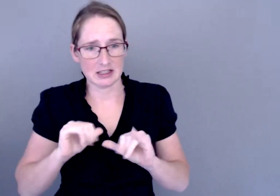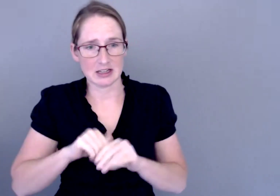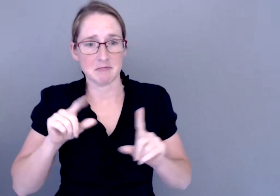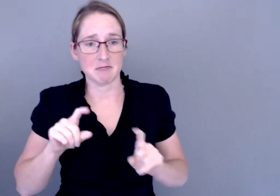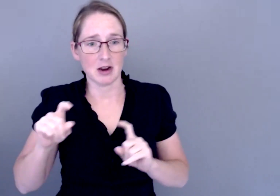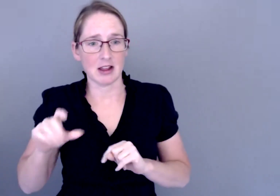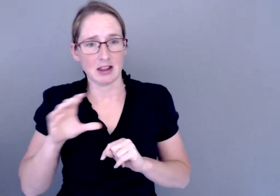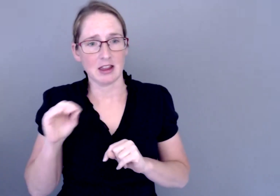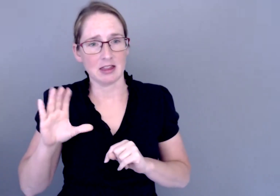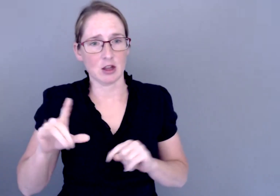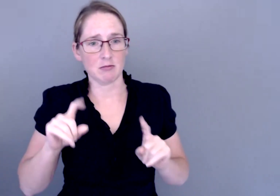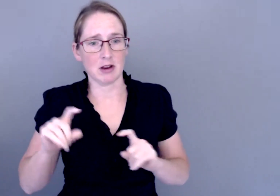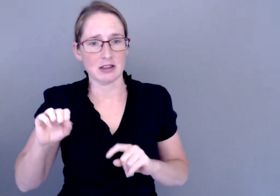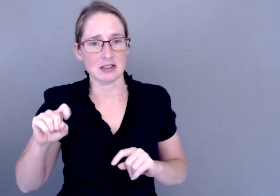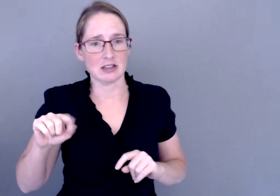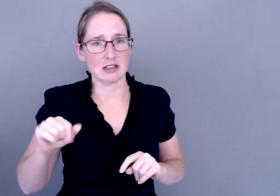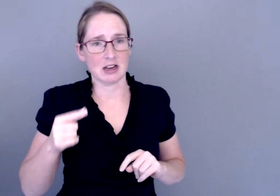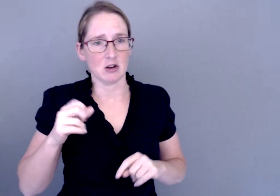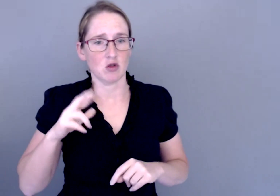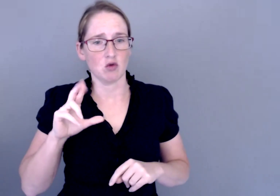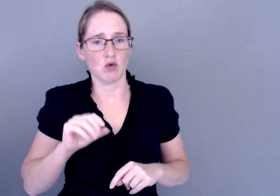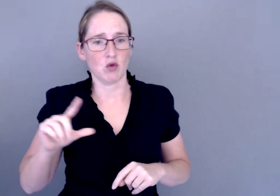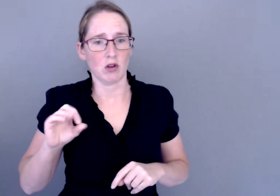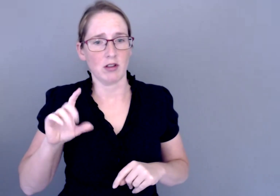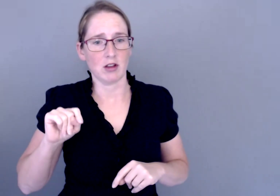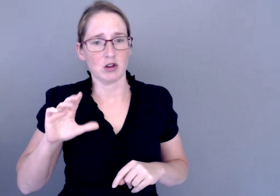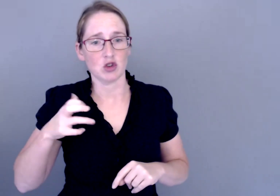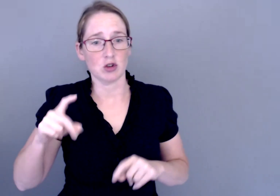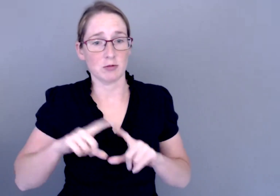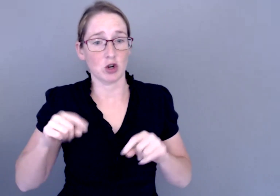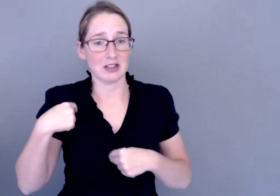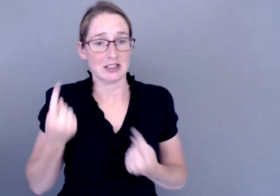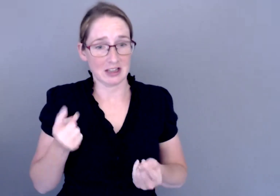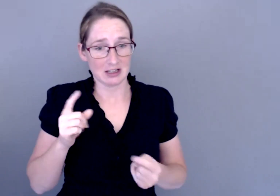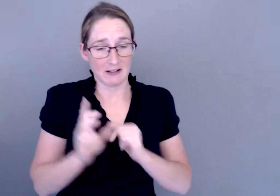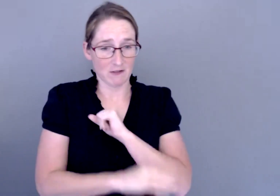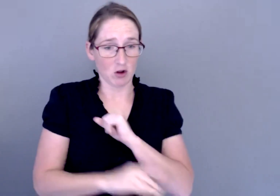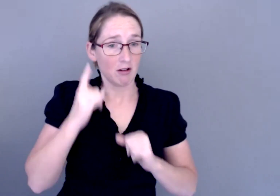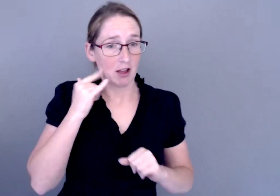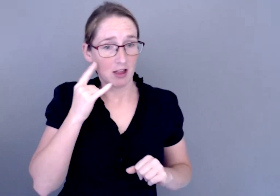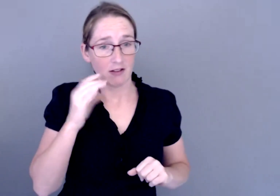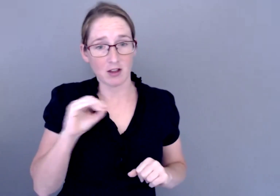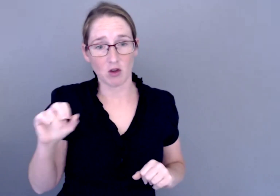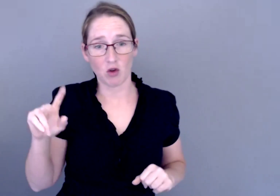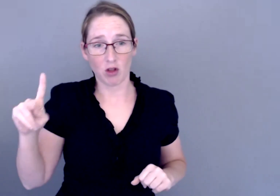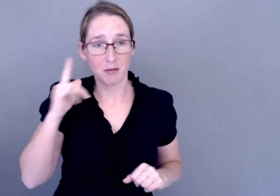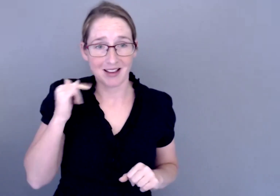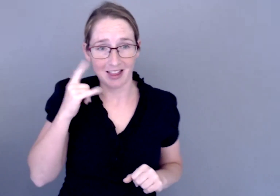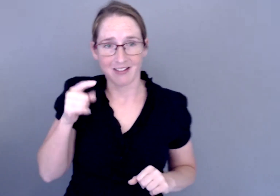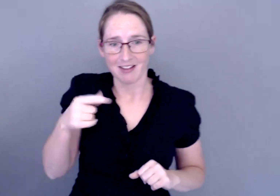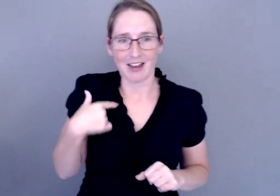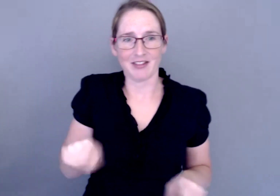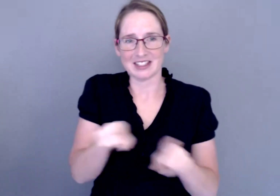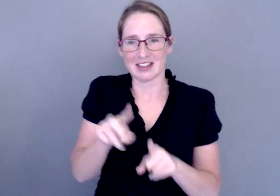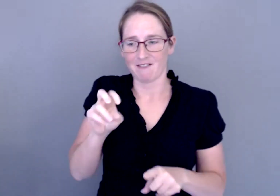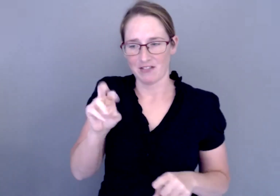have been in their pilot stage of rolling out those chipped cards since the fall, California and Oklahoma. California has the same